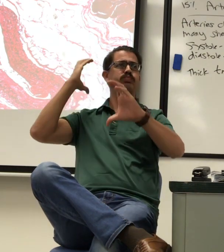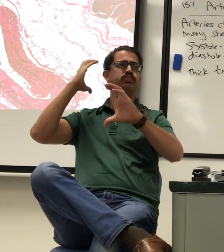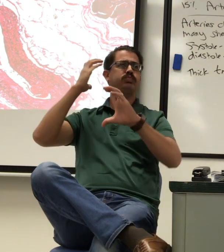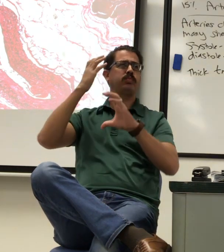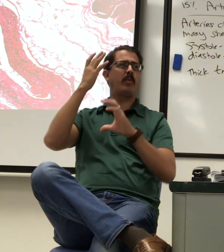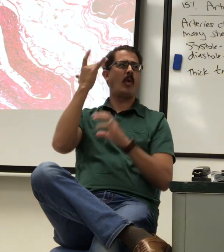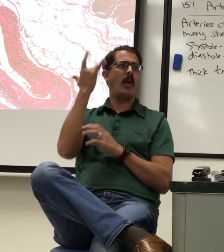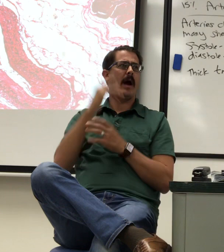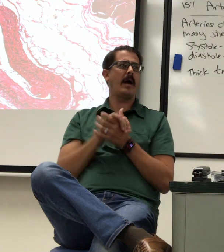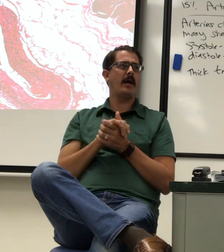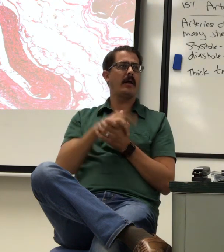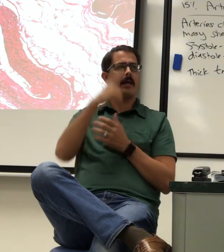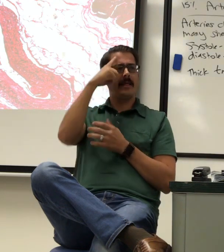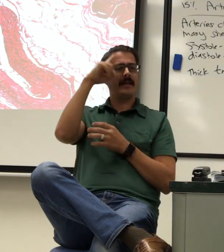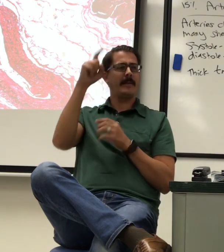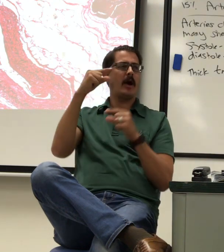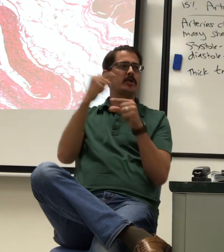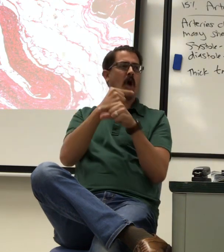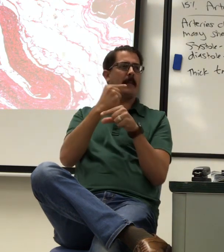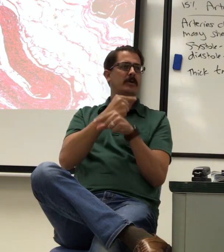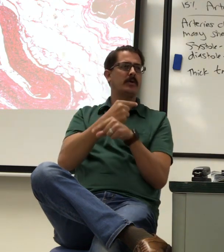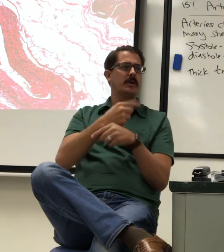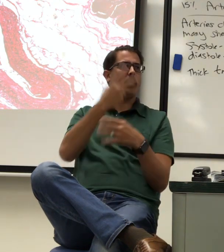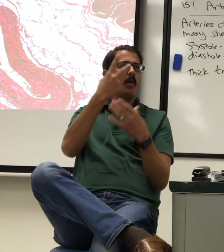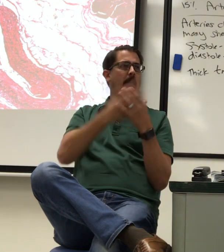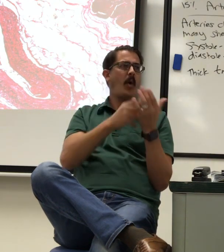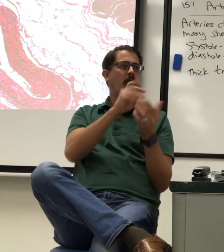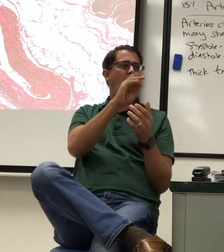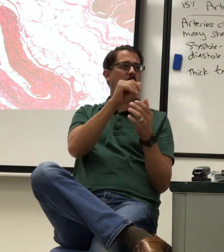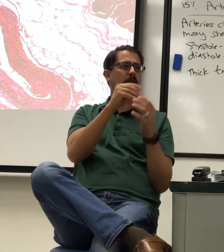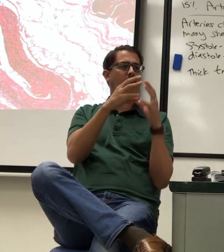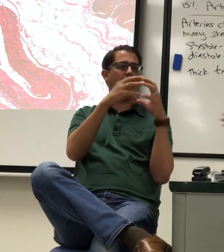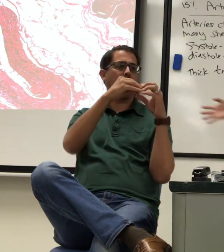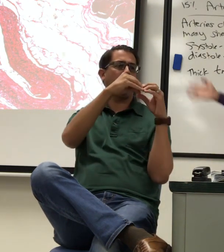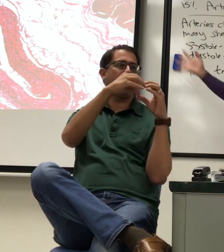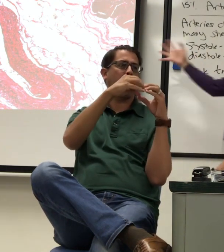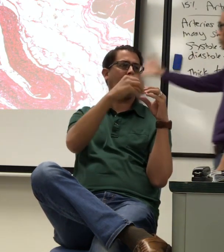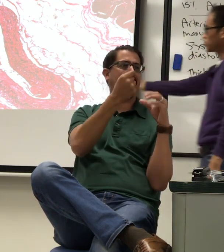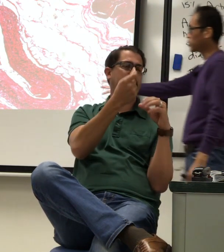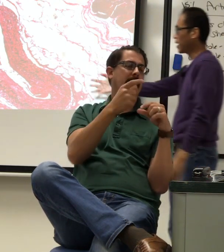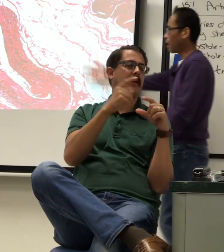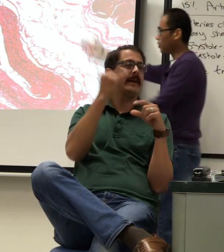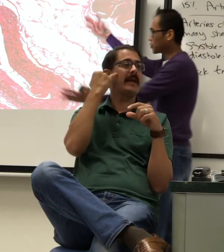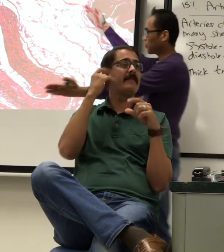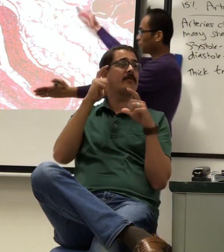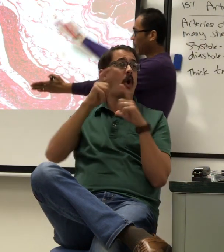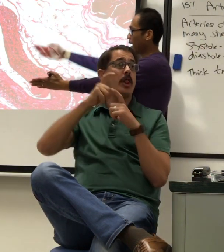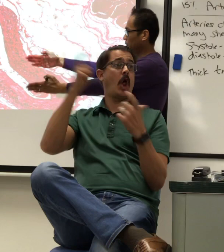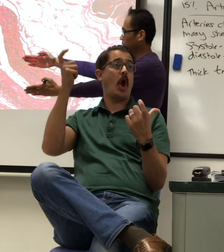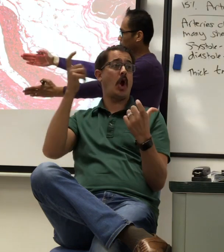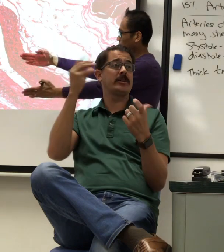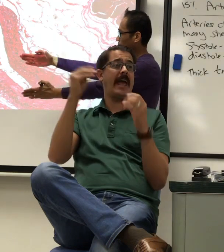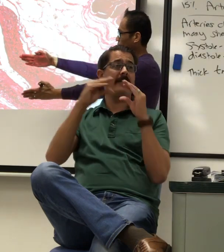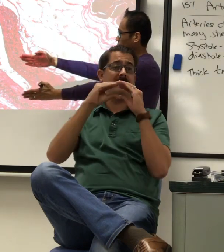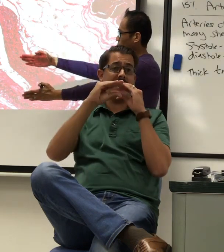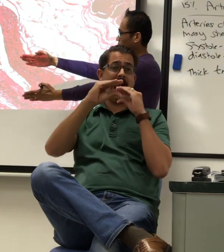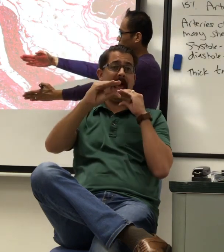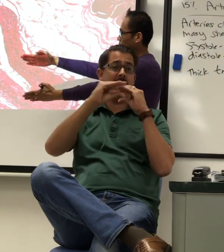capacitance? Think about the geometry. Well, both arteries are kind of squished, but if you're large and also